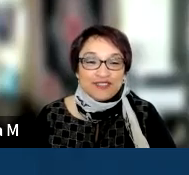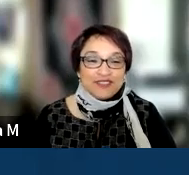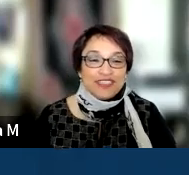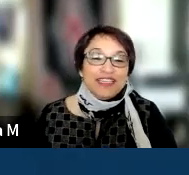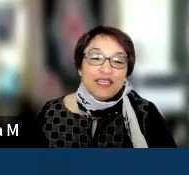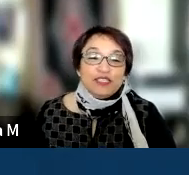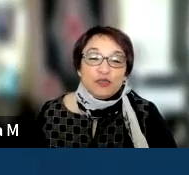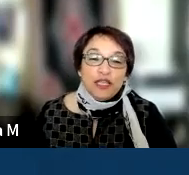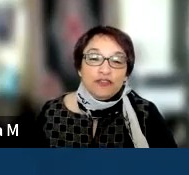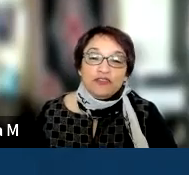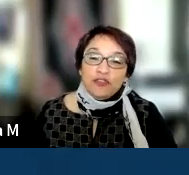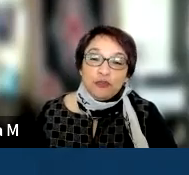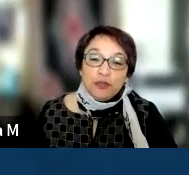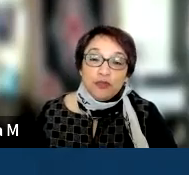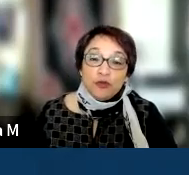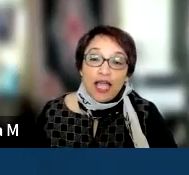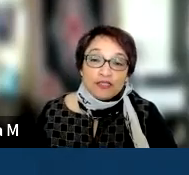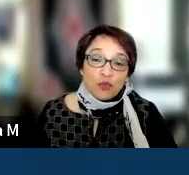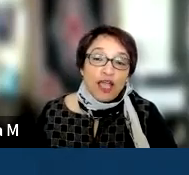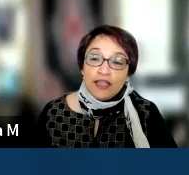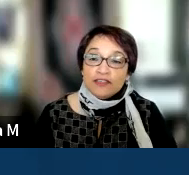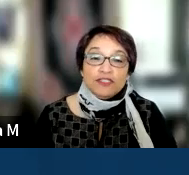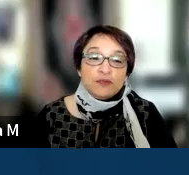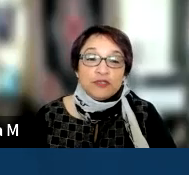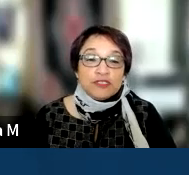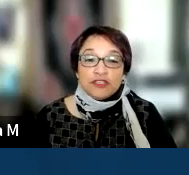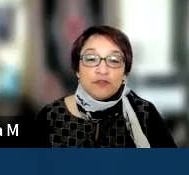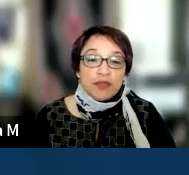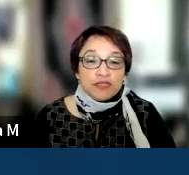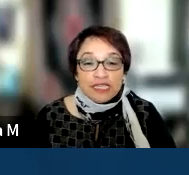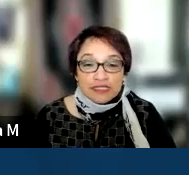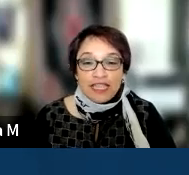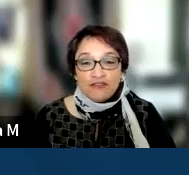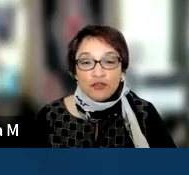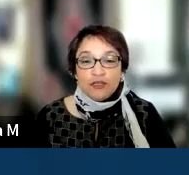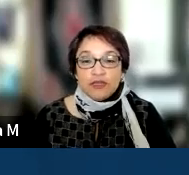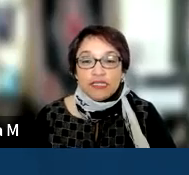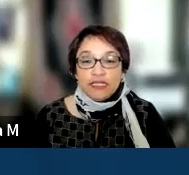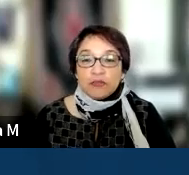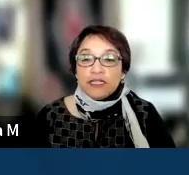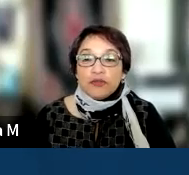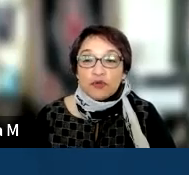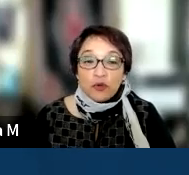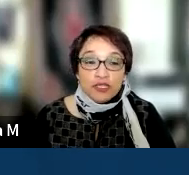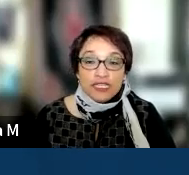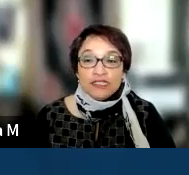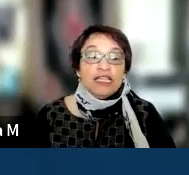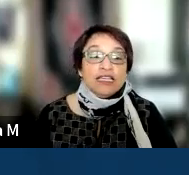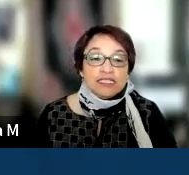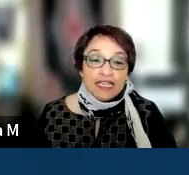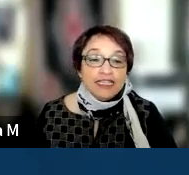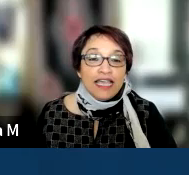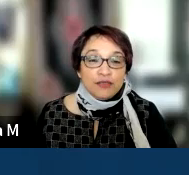edge. She's one of the few people who asked why our lived experience steering member doesn't have voting ability and played a role